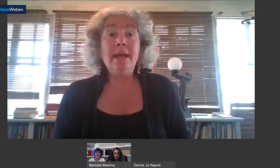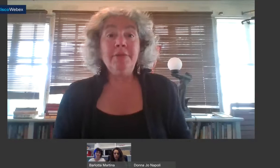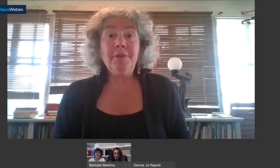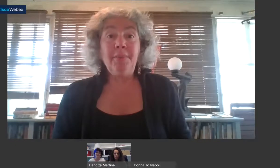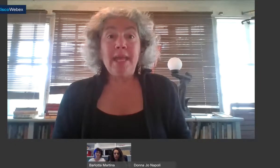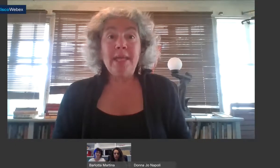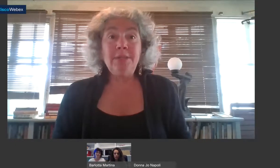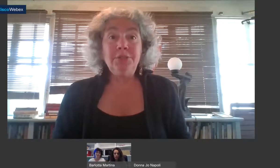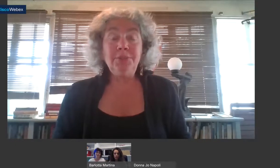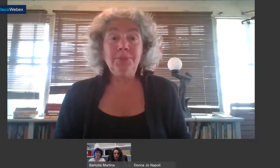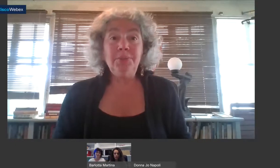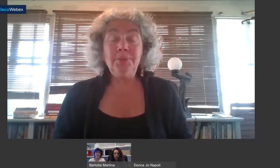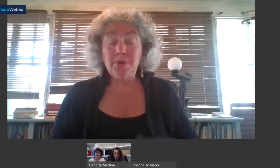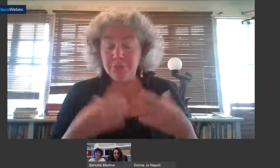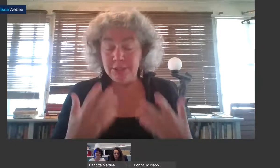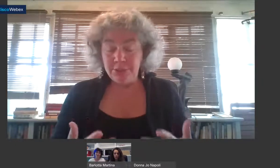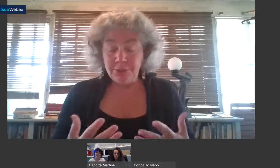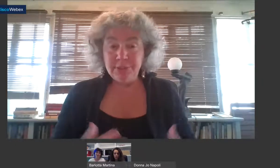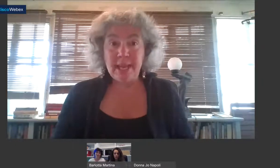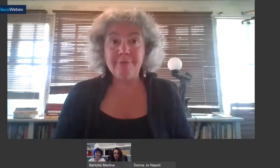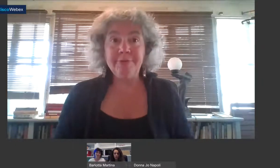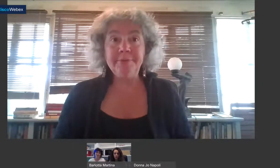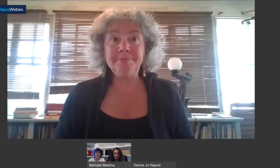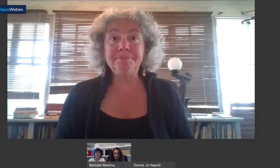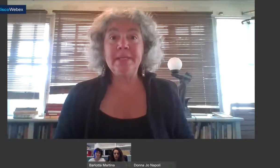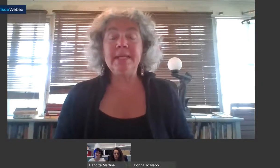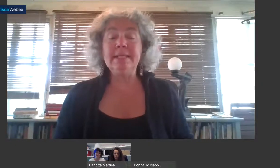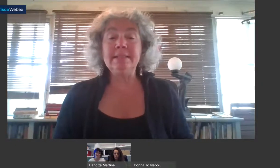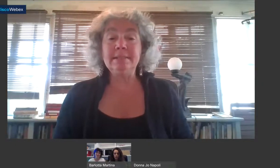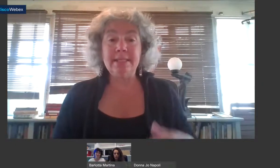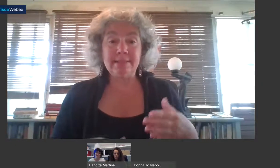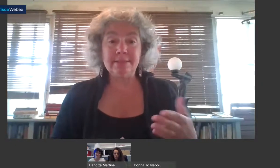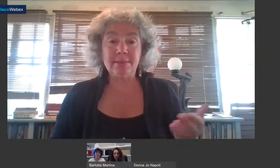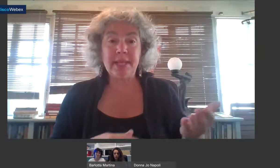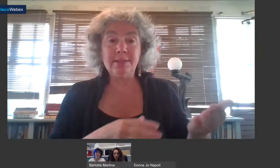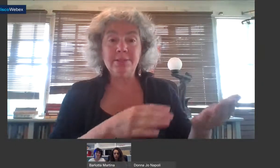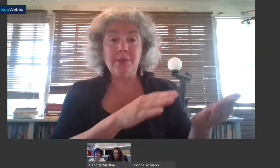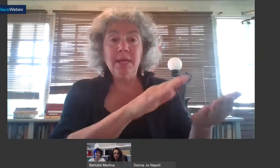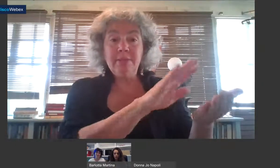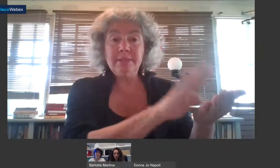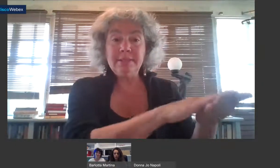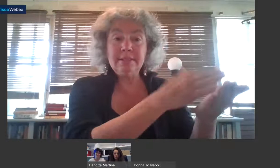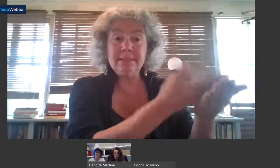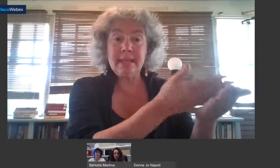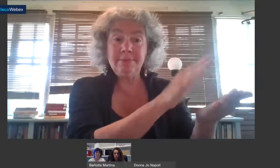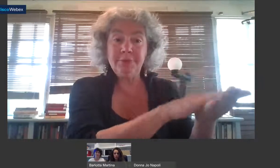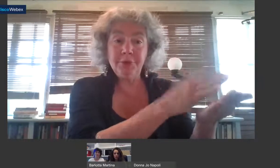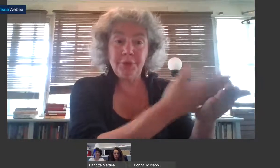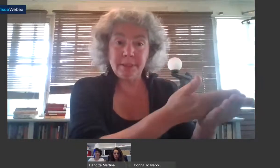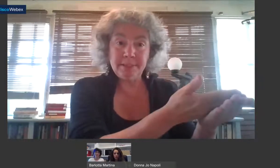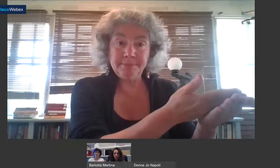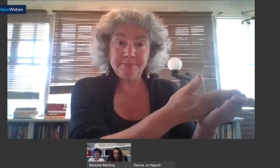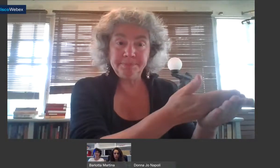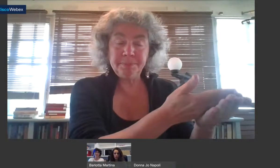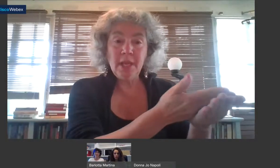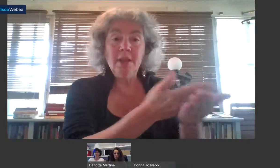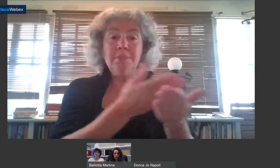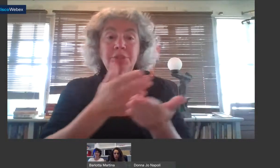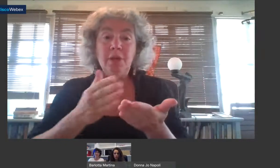Another way to reduce effort is this. Okay, so this is a sign for cook. But you'll